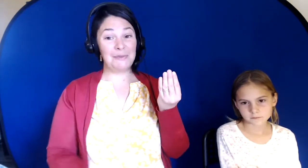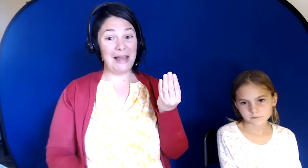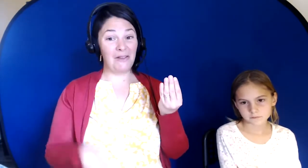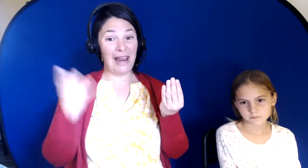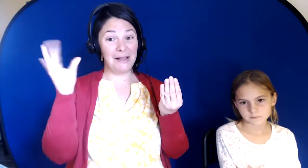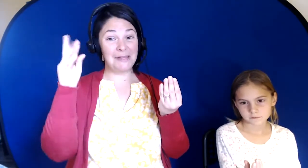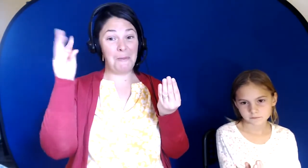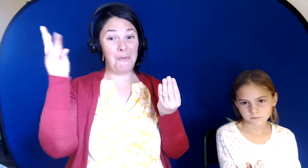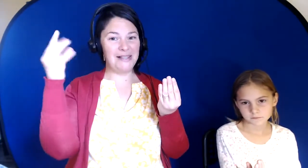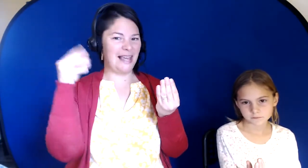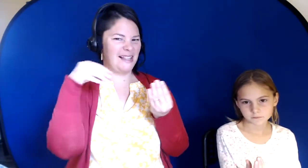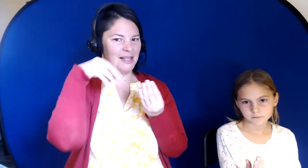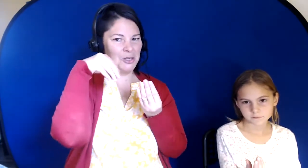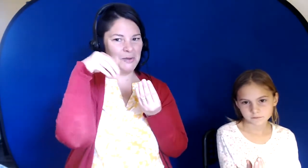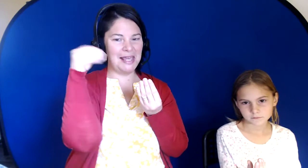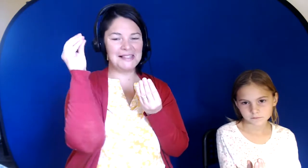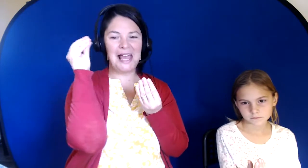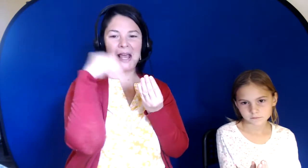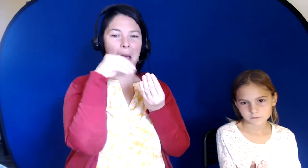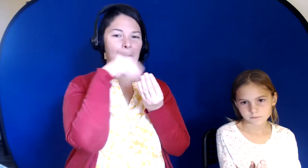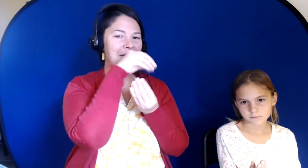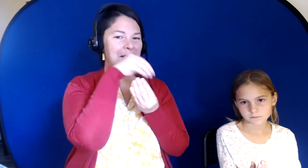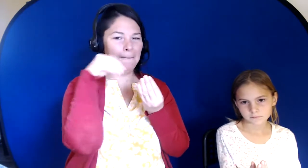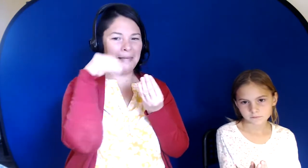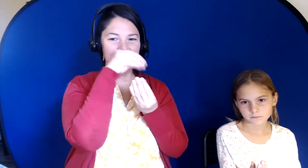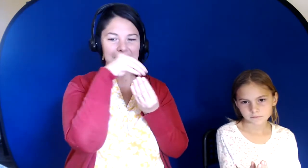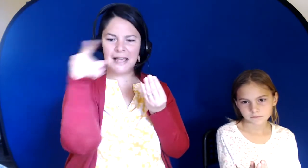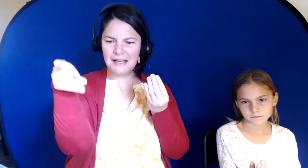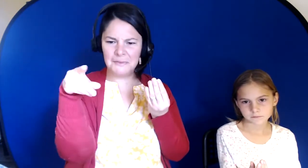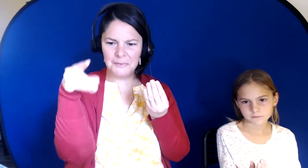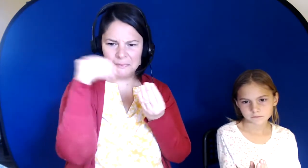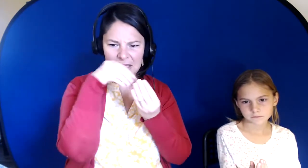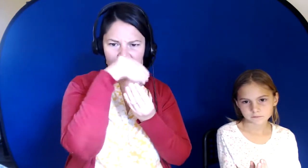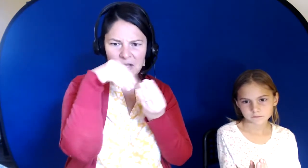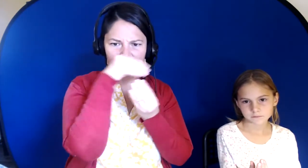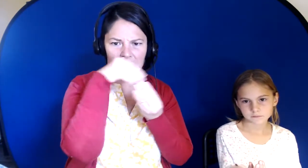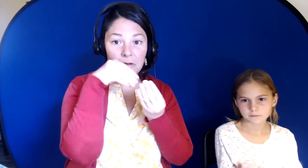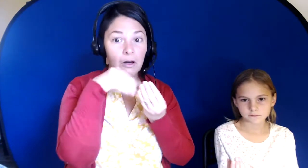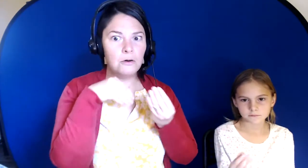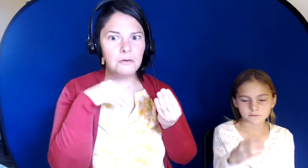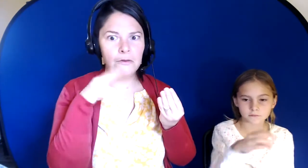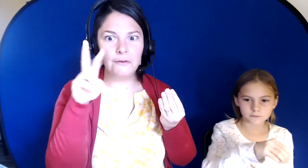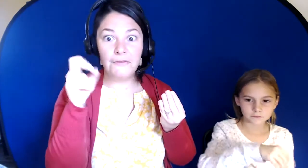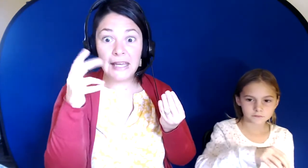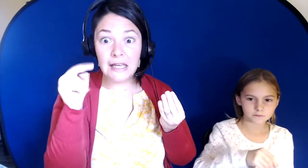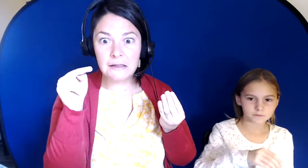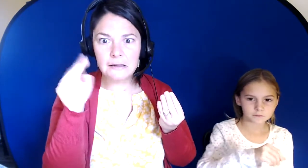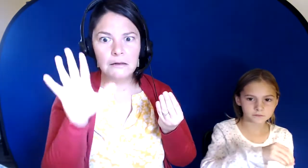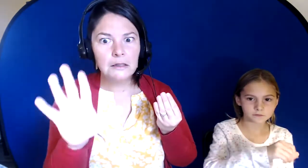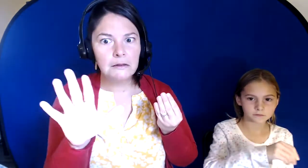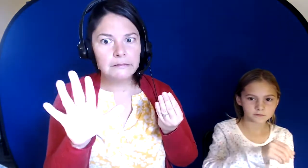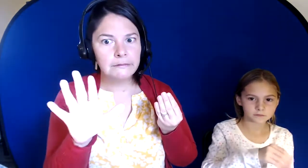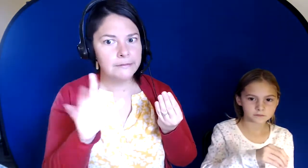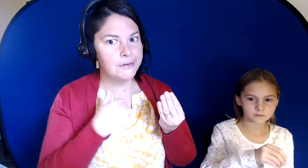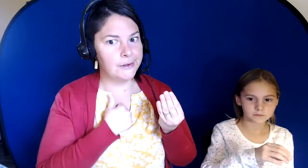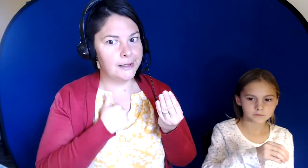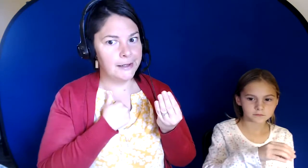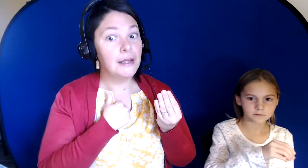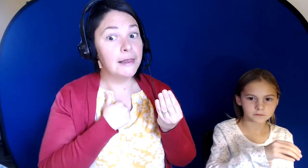other hand because my boss hand is going to do things like put some meat inside. Put meat in your taco? Oh, vegans. Sorry. Let's put